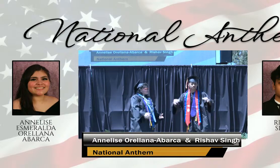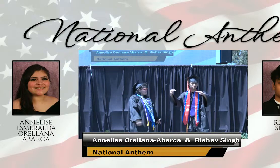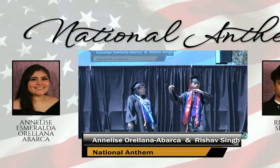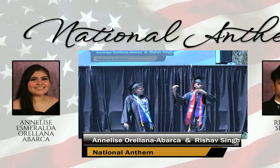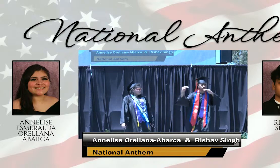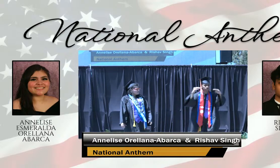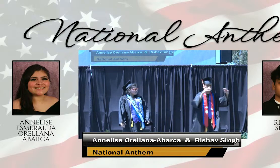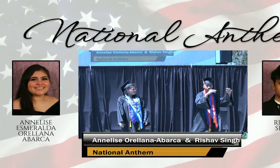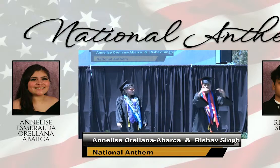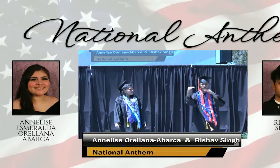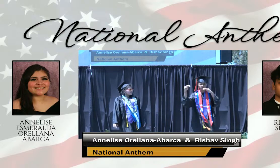gallantly